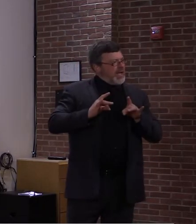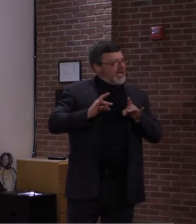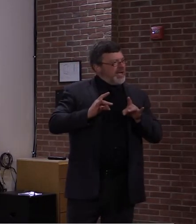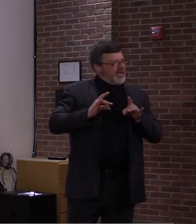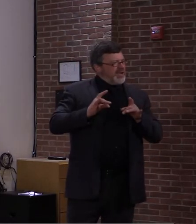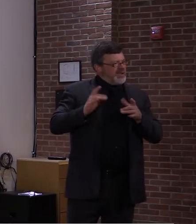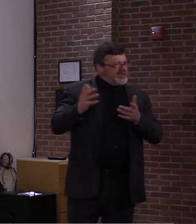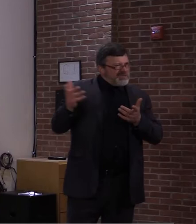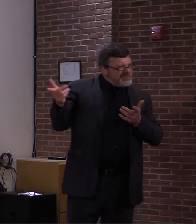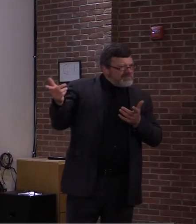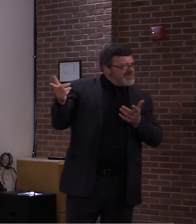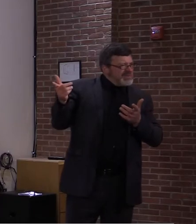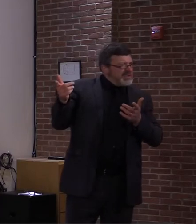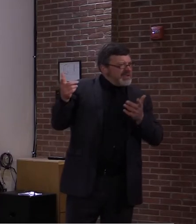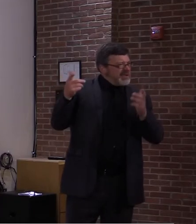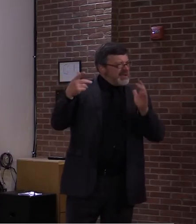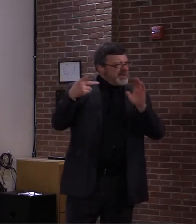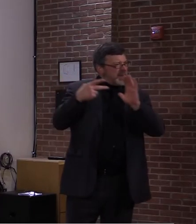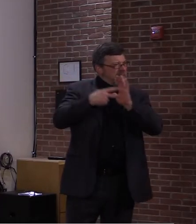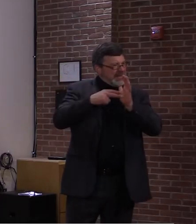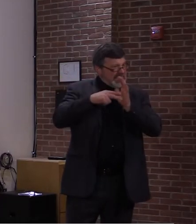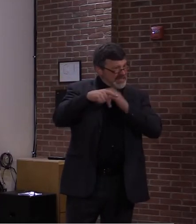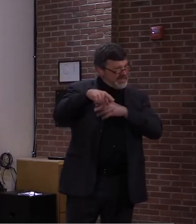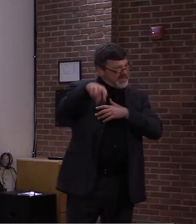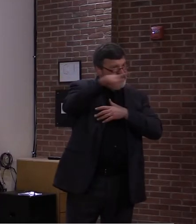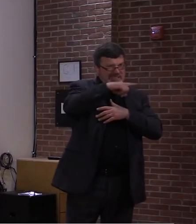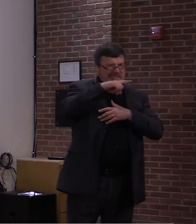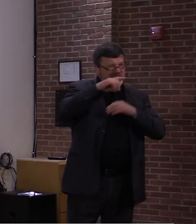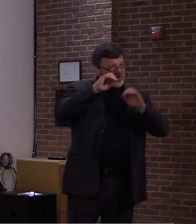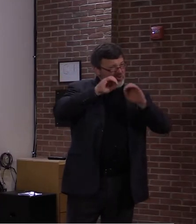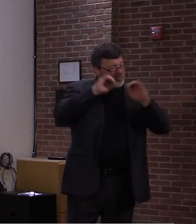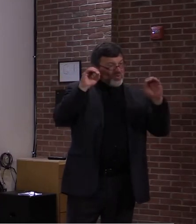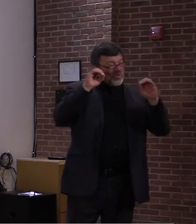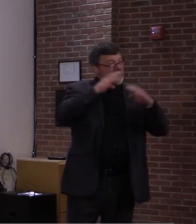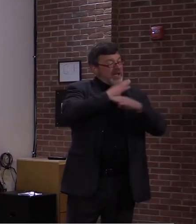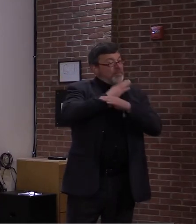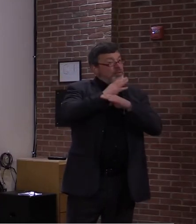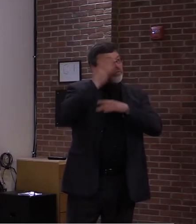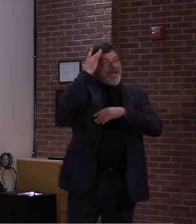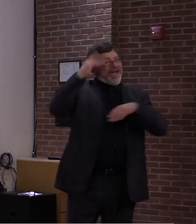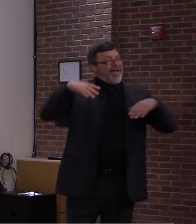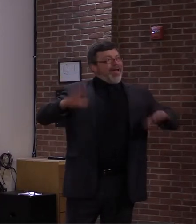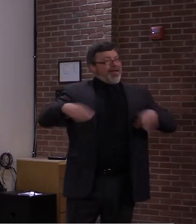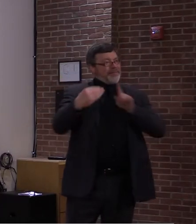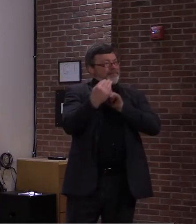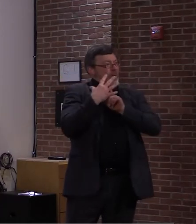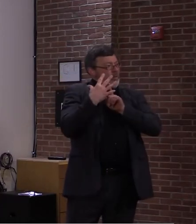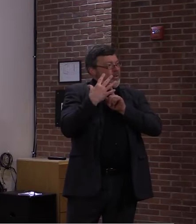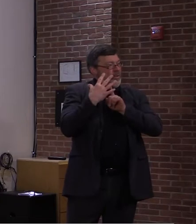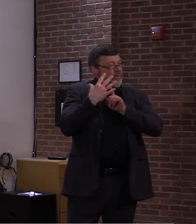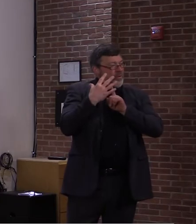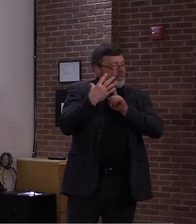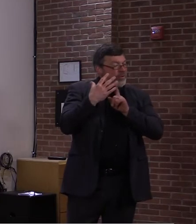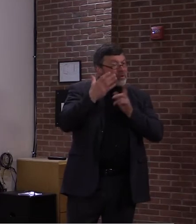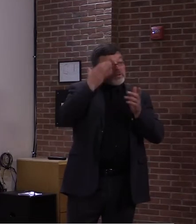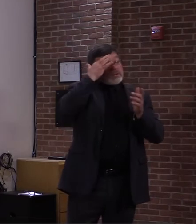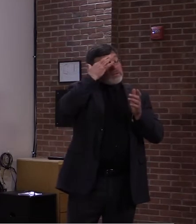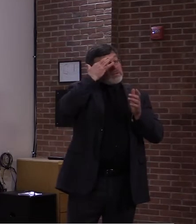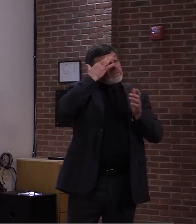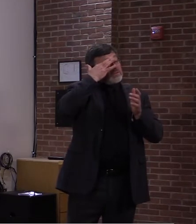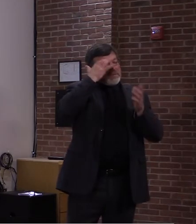the protection of other places. And do you think that's helping drive Vermont's high numbers now? I really